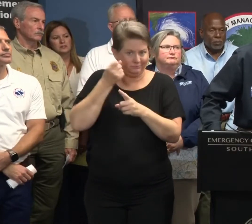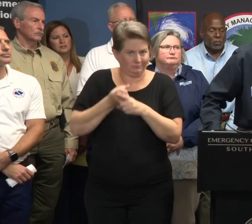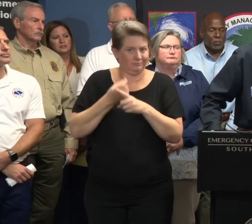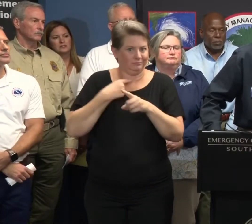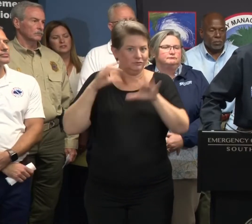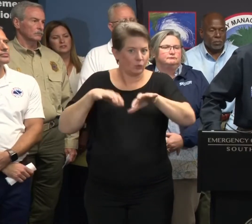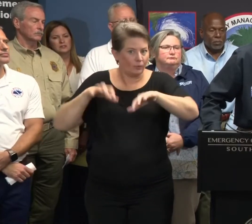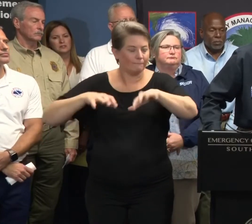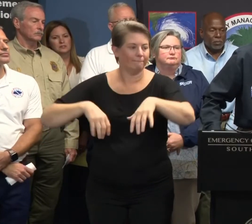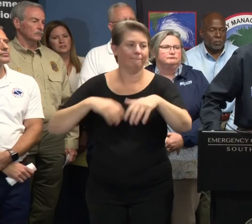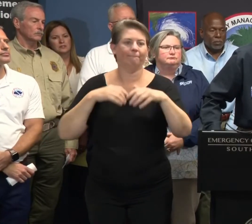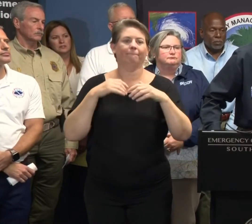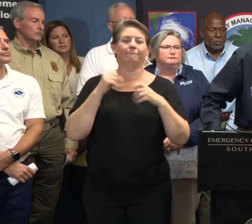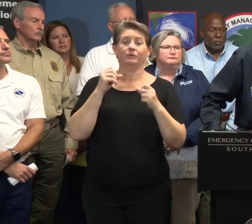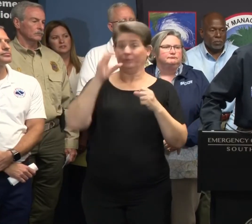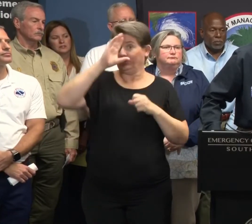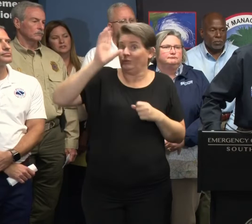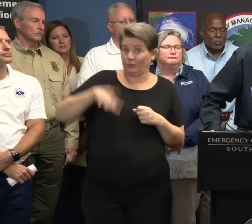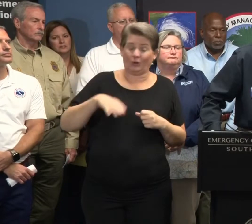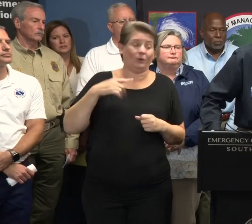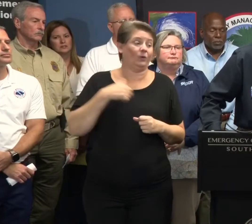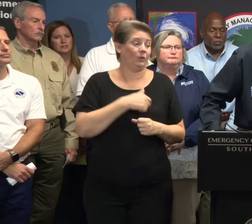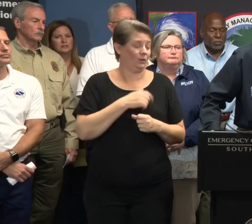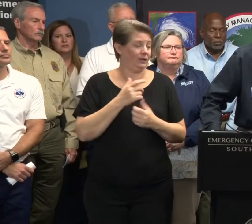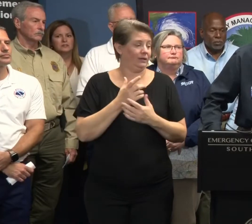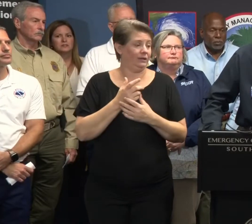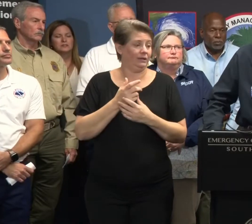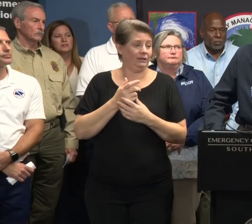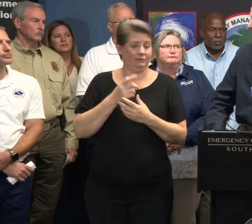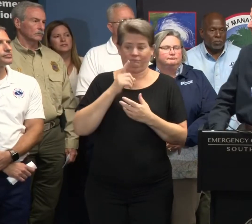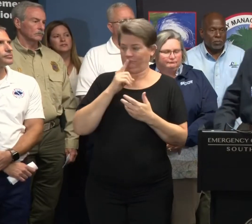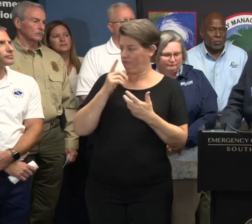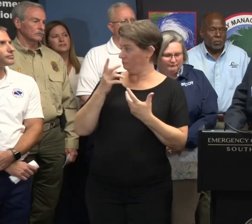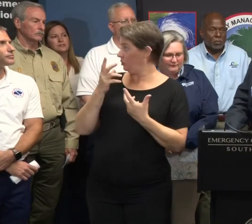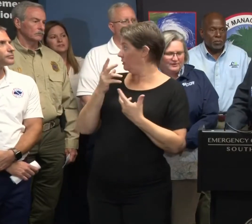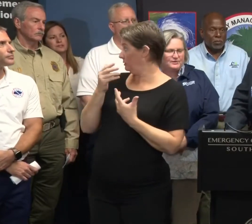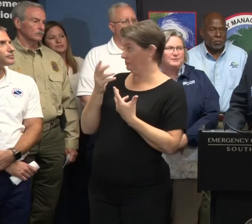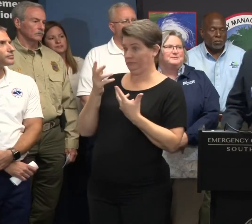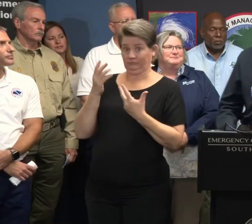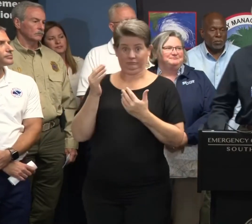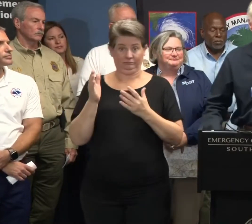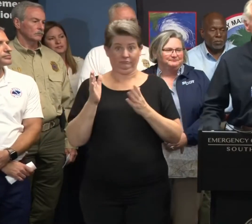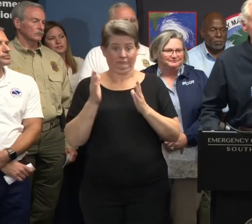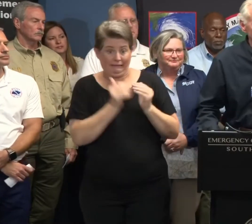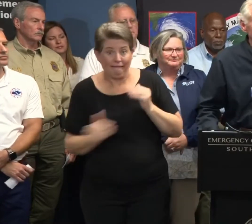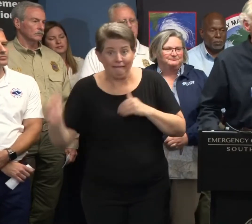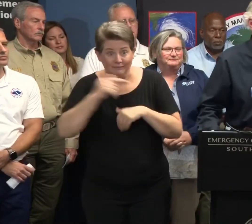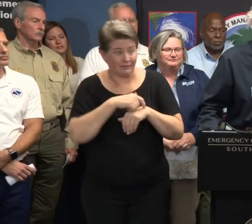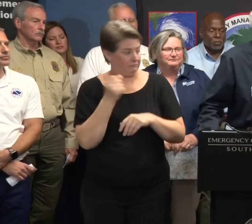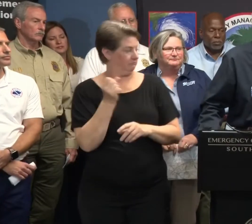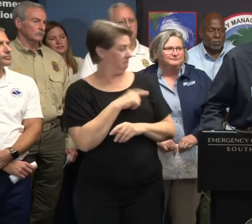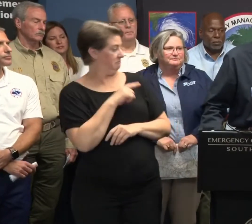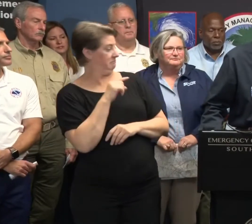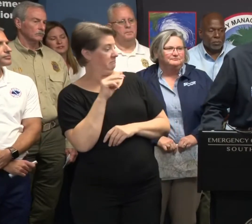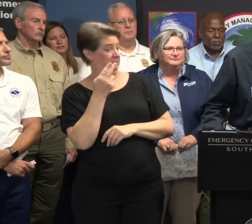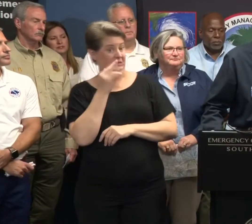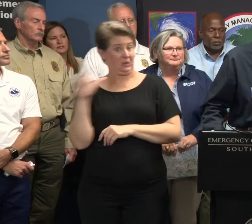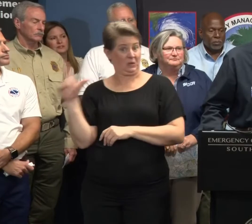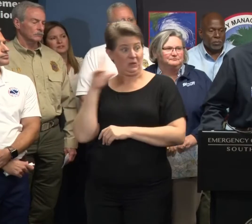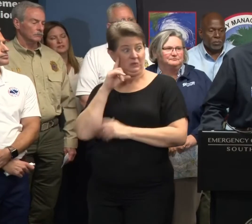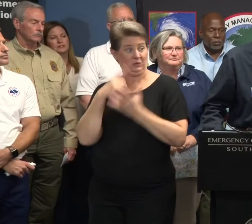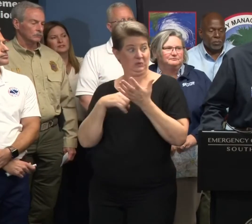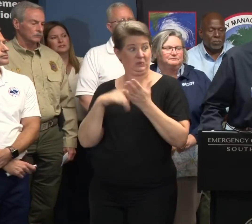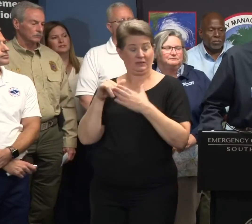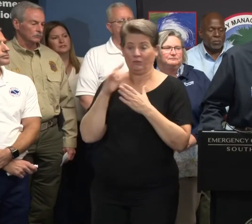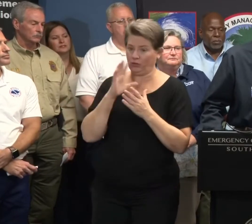But we are working, as you know, we're ahead of schedule. Yes, sir. I'll ask Ms. Hall to address that question on